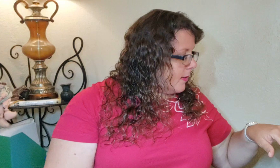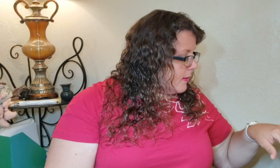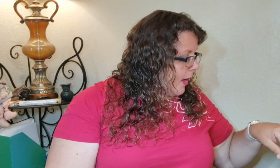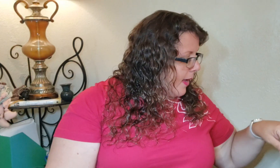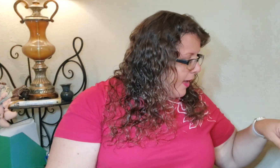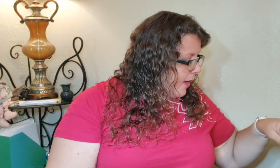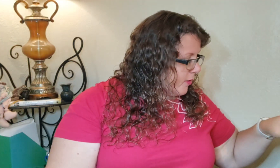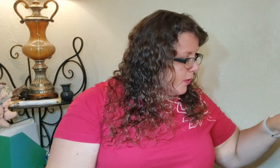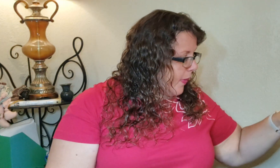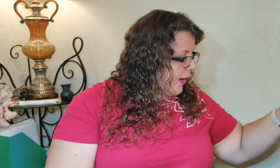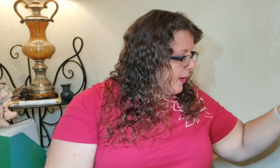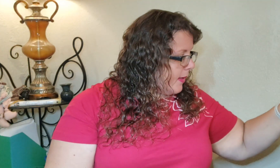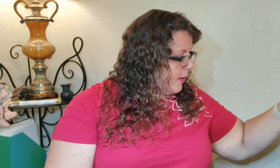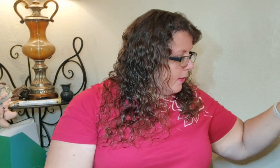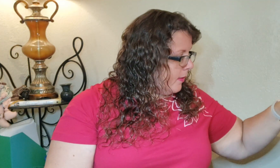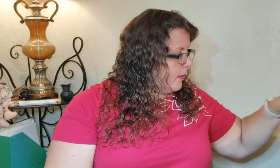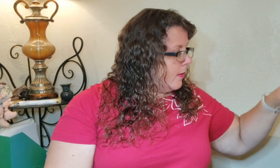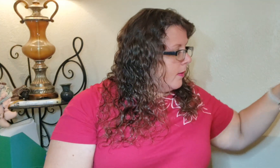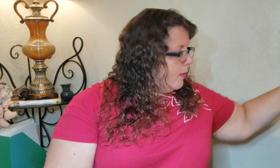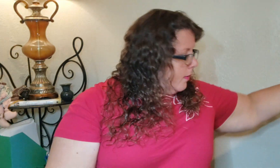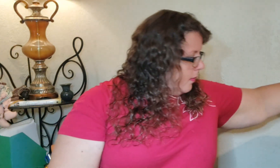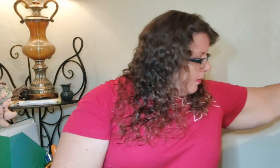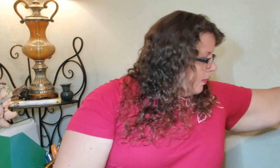And I have to buy,